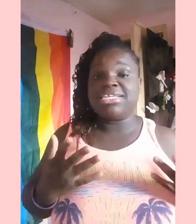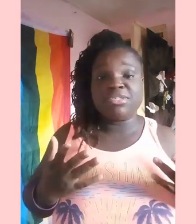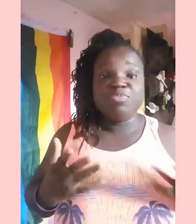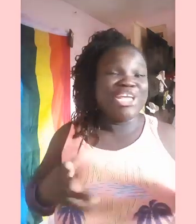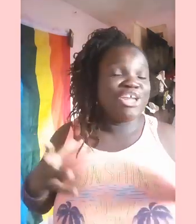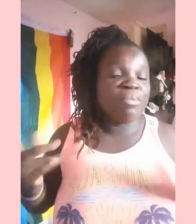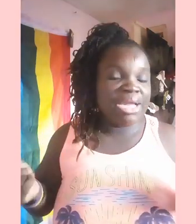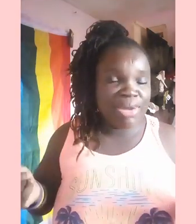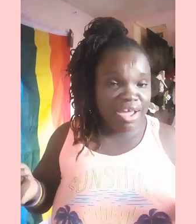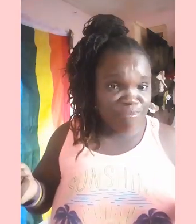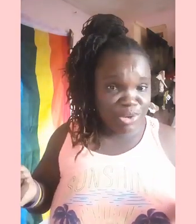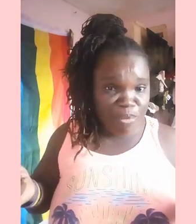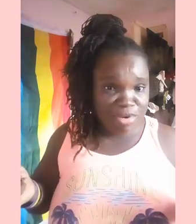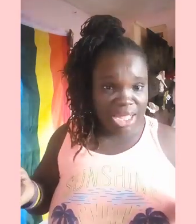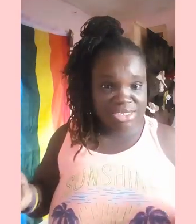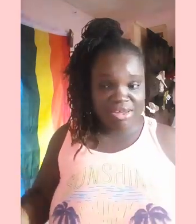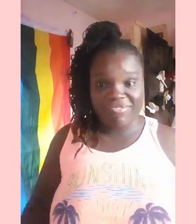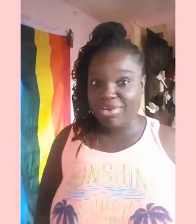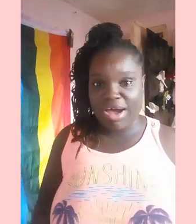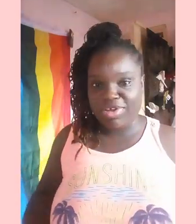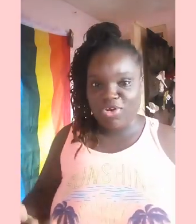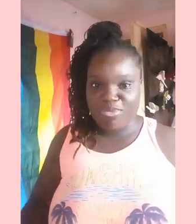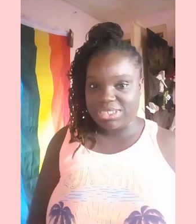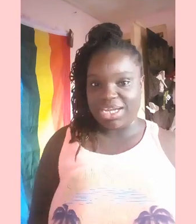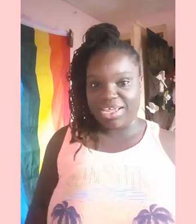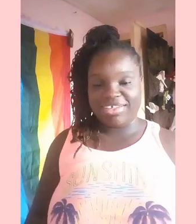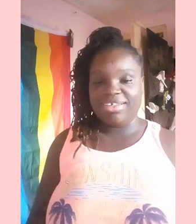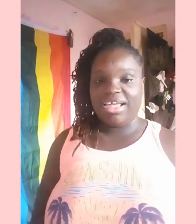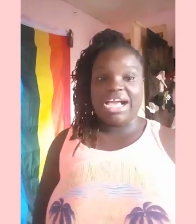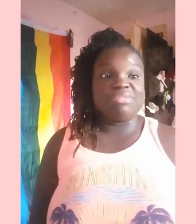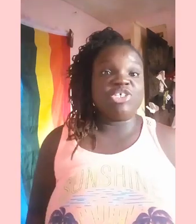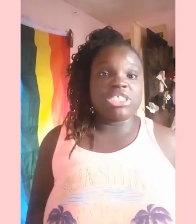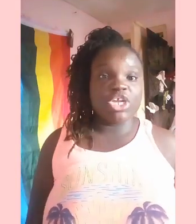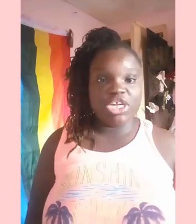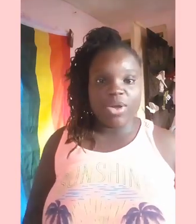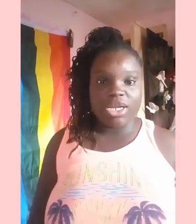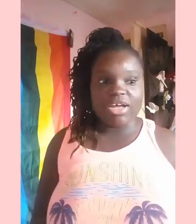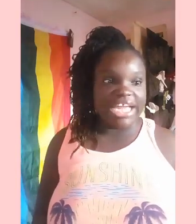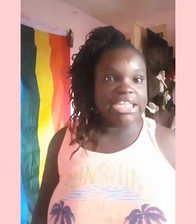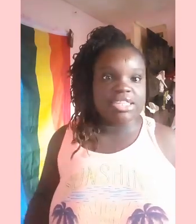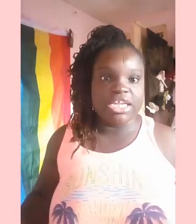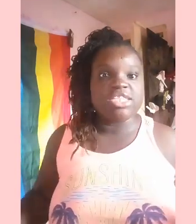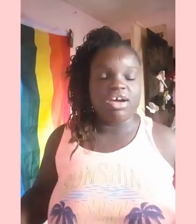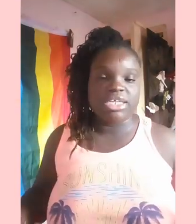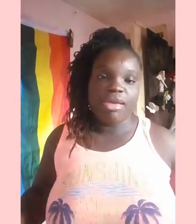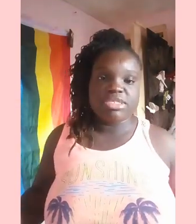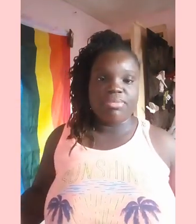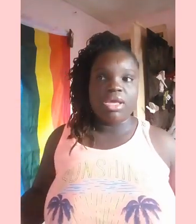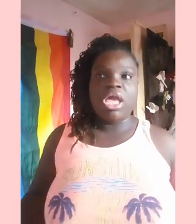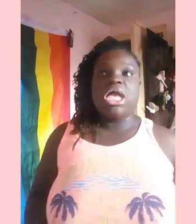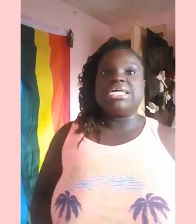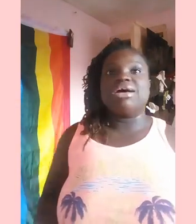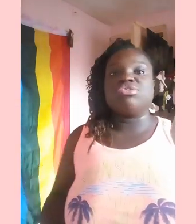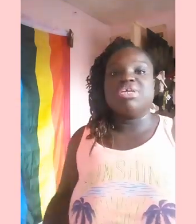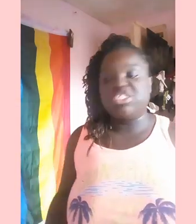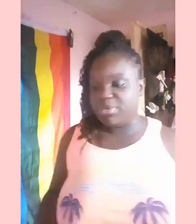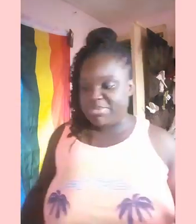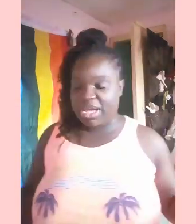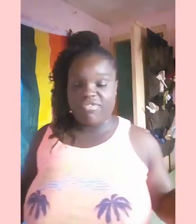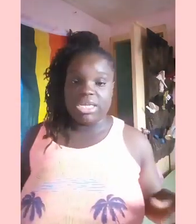Guys, you know, I'm gonna have my notebook and stuff. I don't have a notebook today because I just sit down there a while ago and the thought came to me, because I was really supposed to make a video